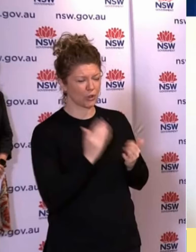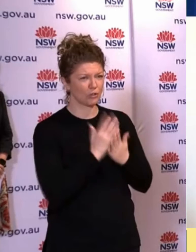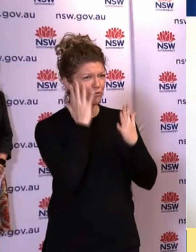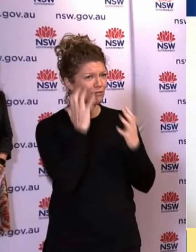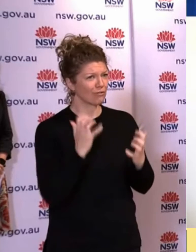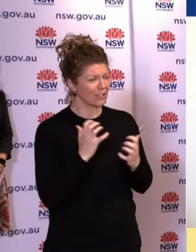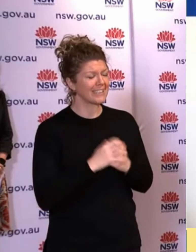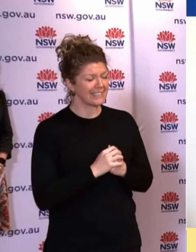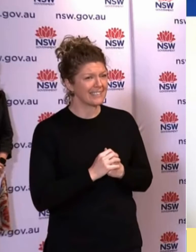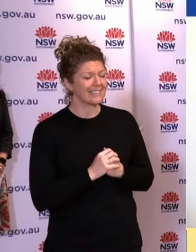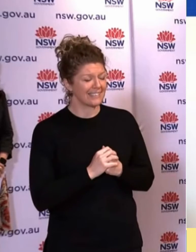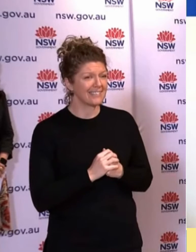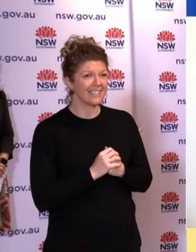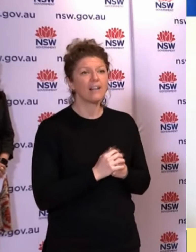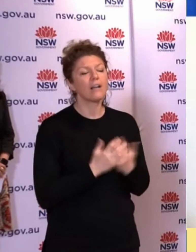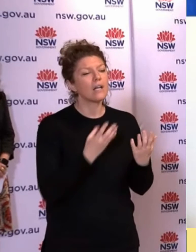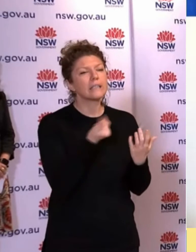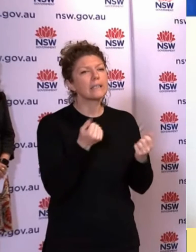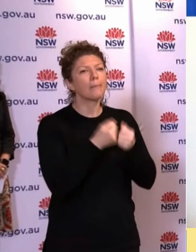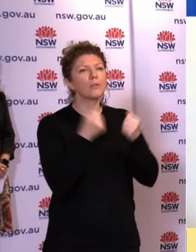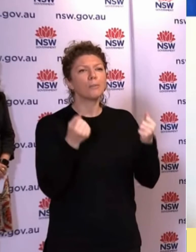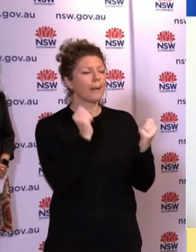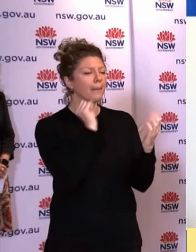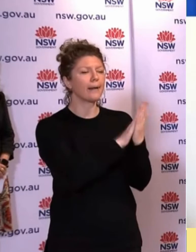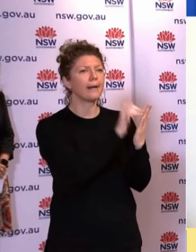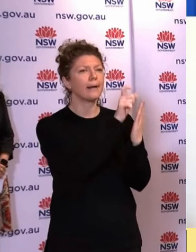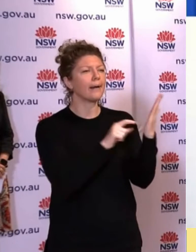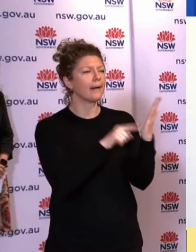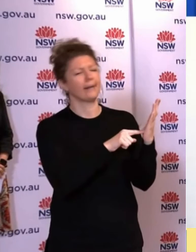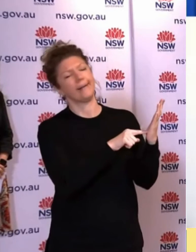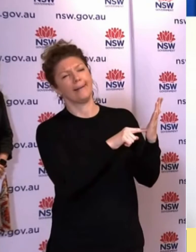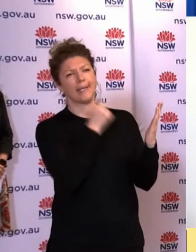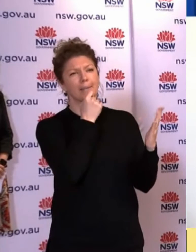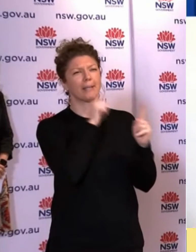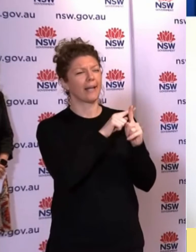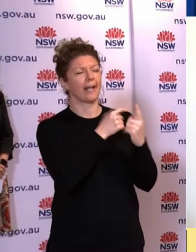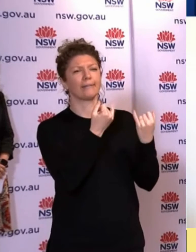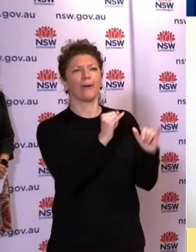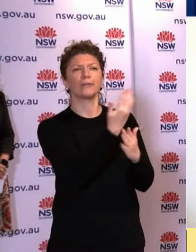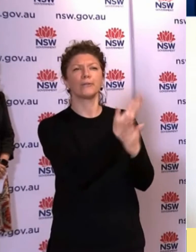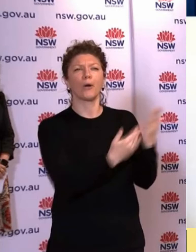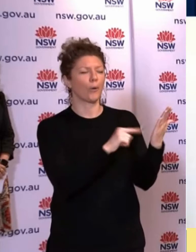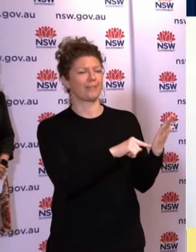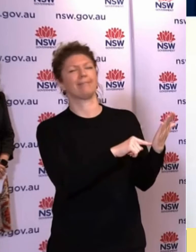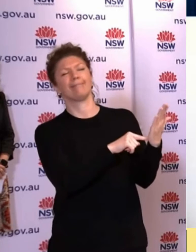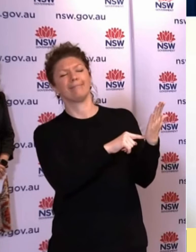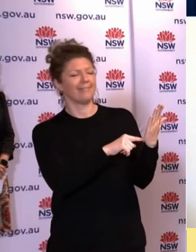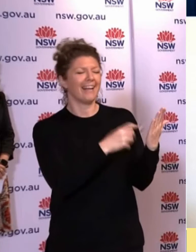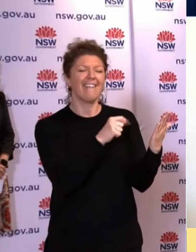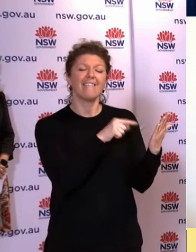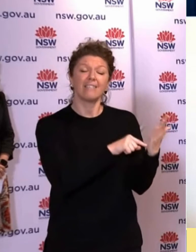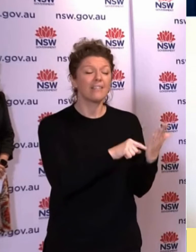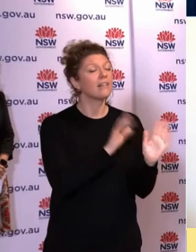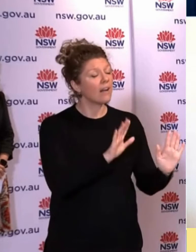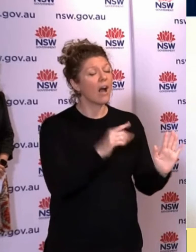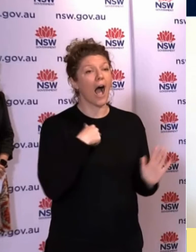entirely accurate. It was, I think the article was, but the headlines were not. And I just want to stress that there are